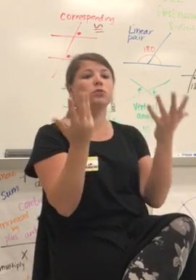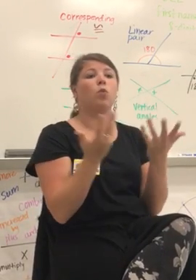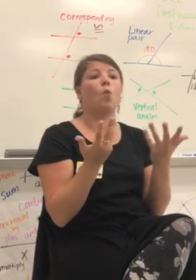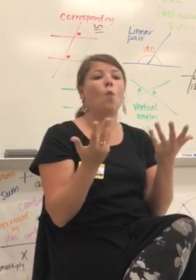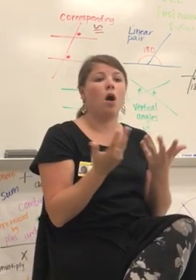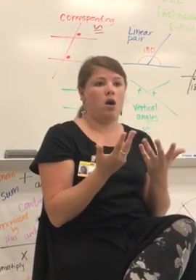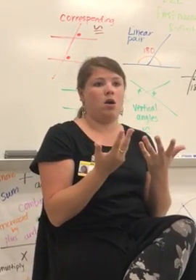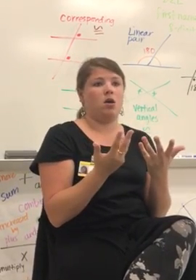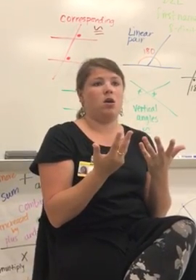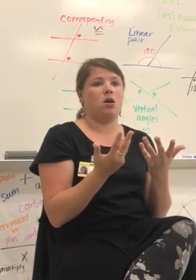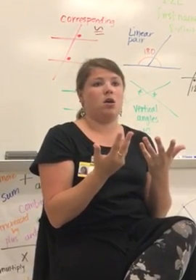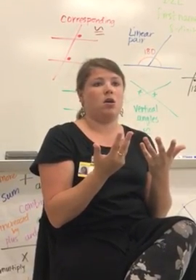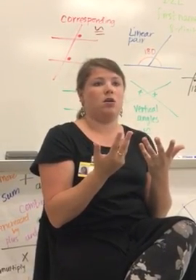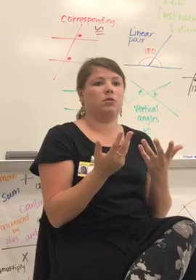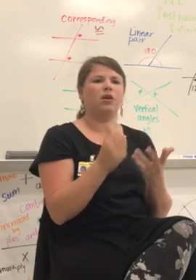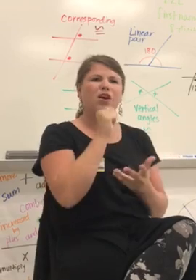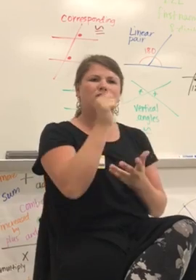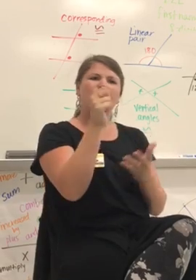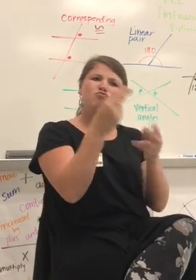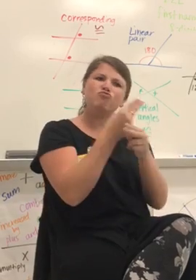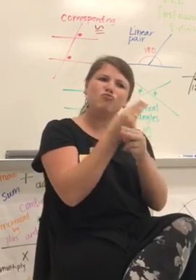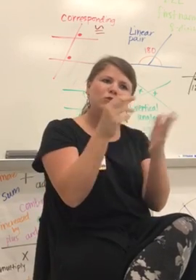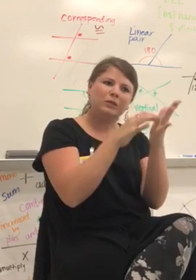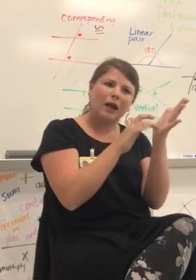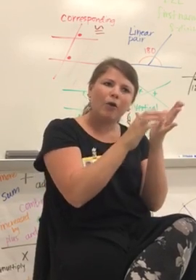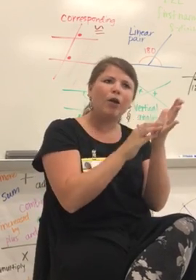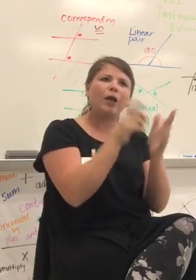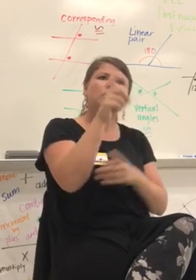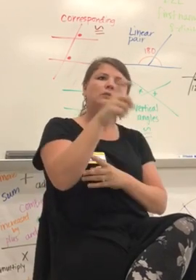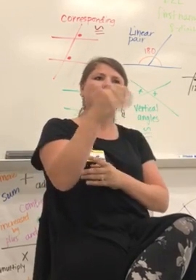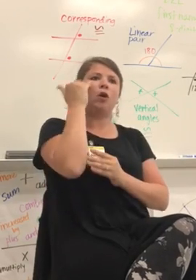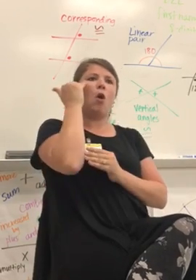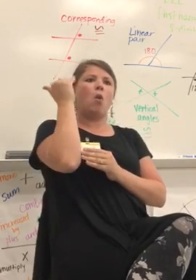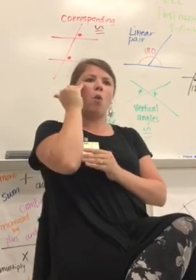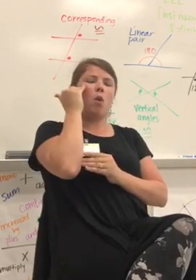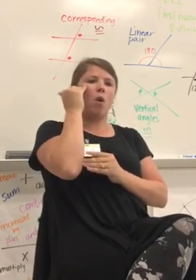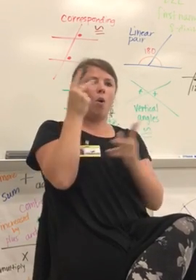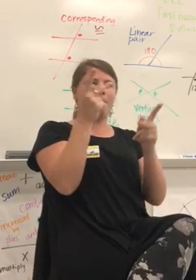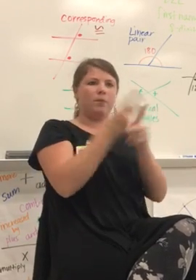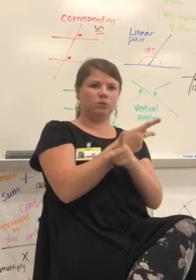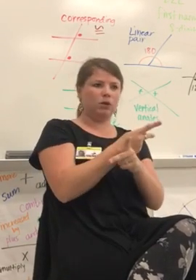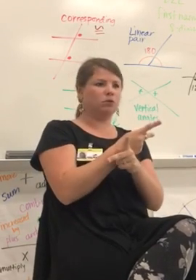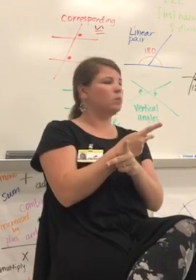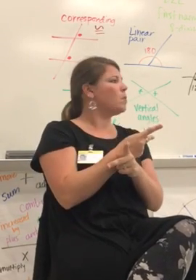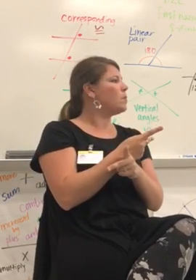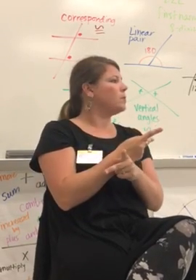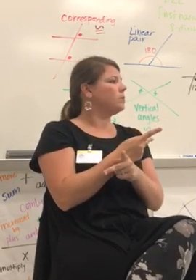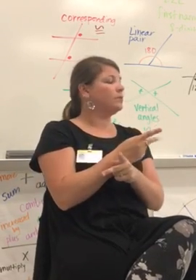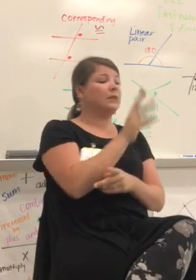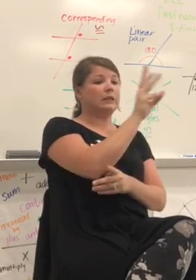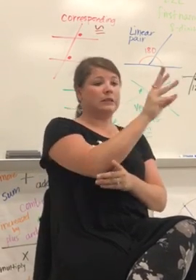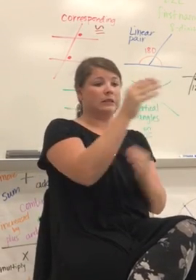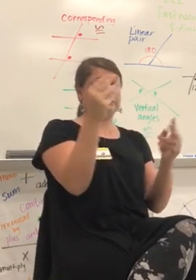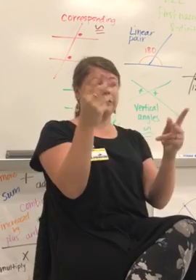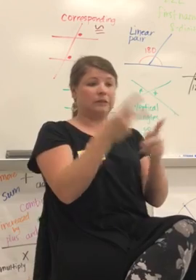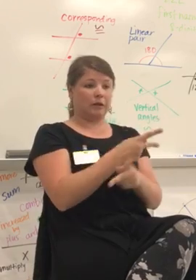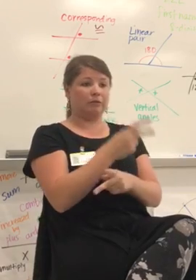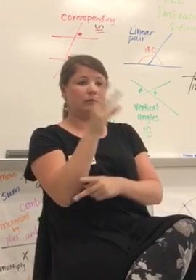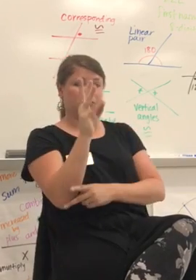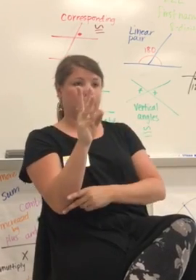your calculator. You can do that in your head. Y'all need to know your multiplication I don't tables. feel like doing it. 6 times 6. I have to hit it.